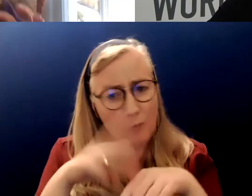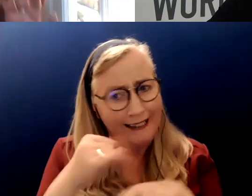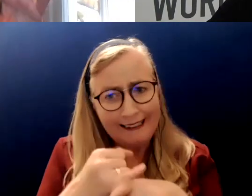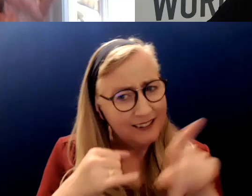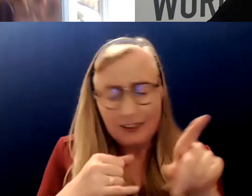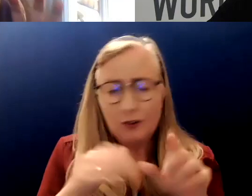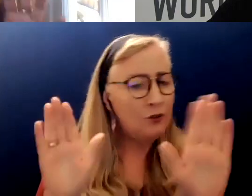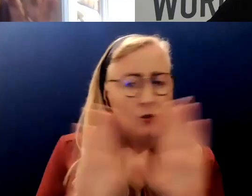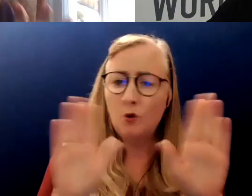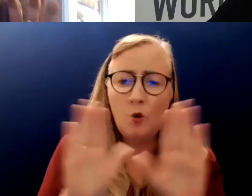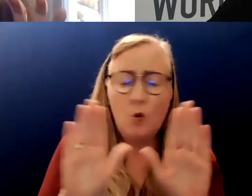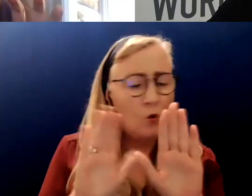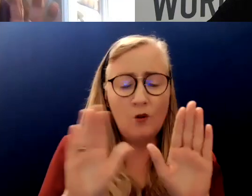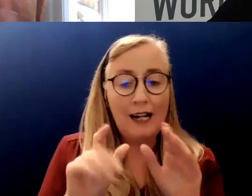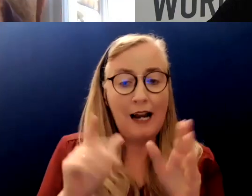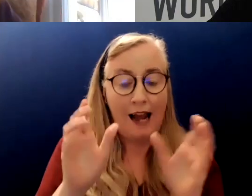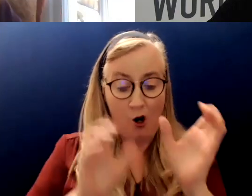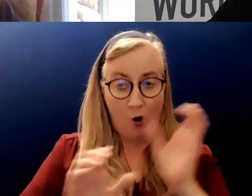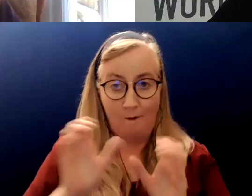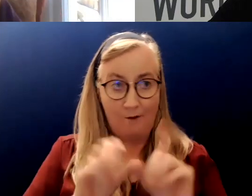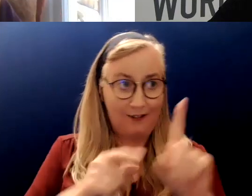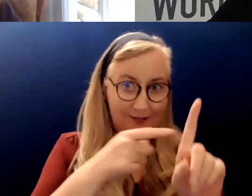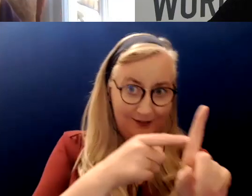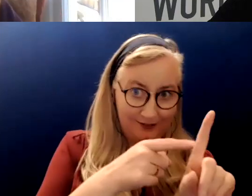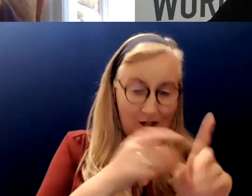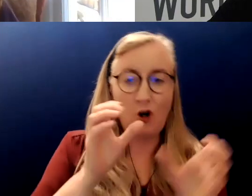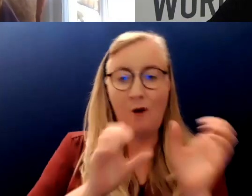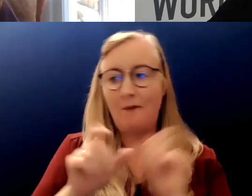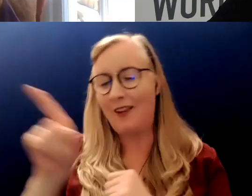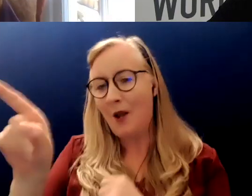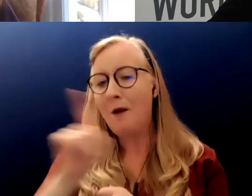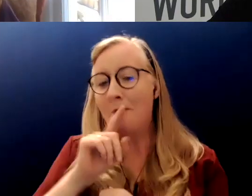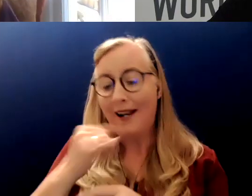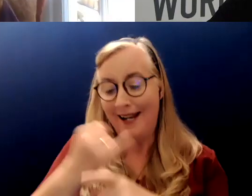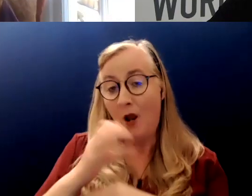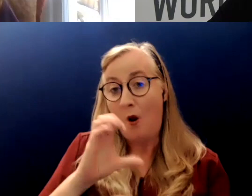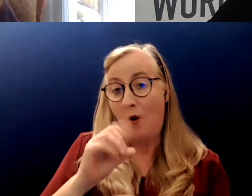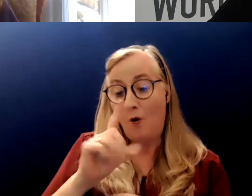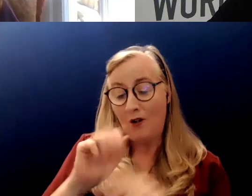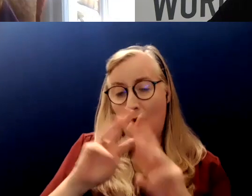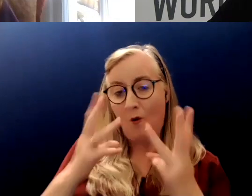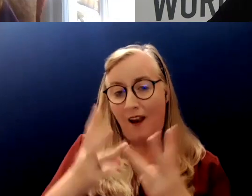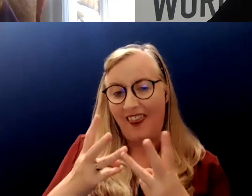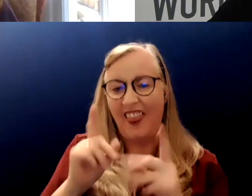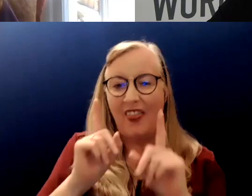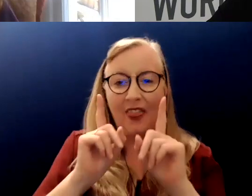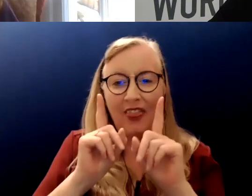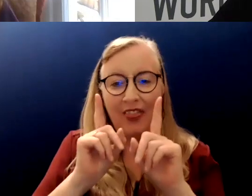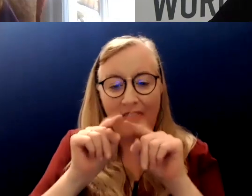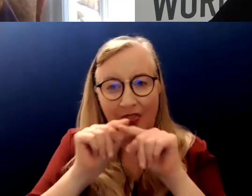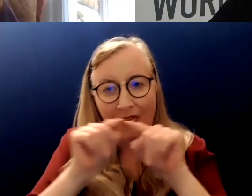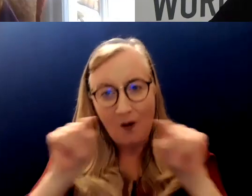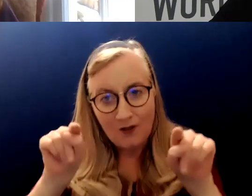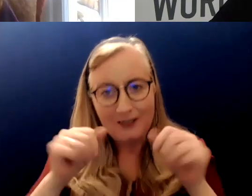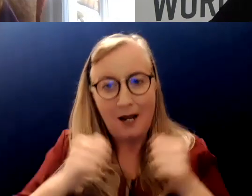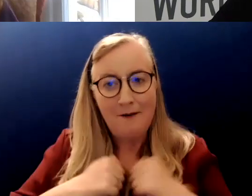There's comfort in those worlds, but the Coda world, that's where I found my people. I